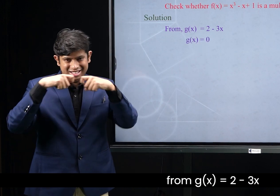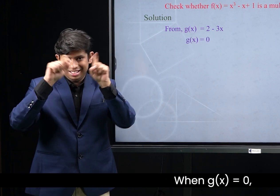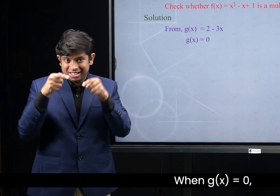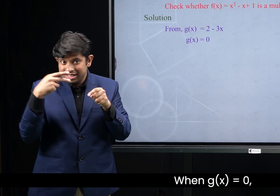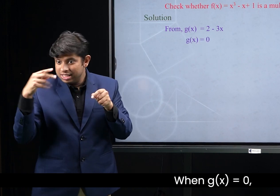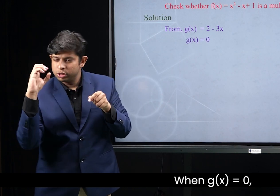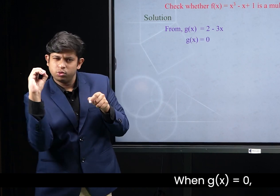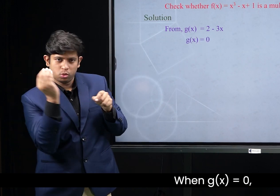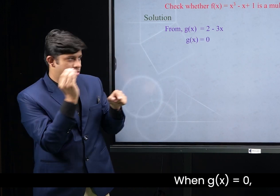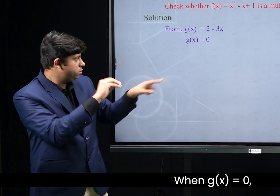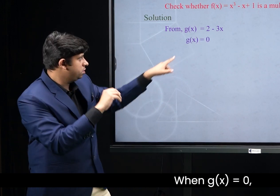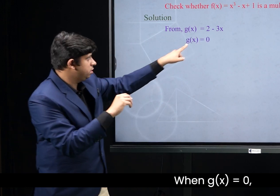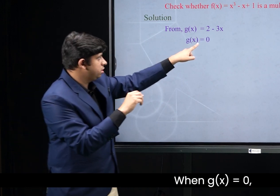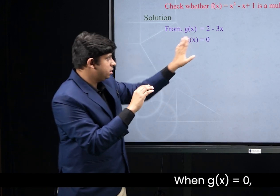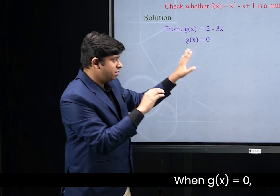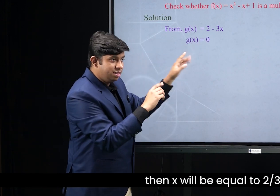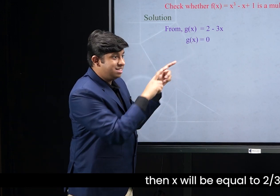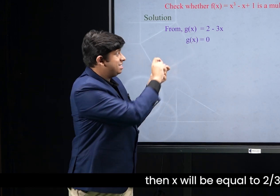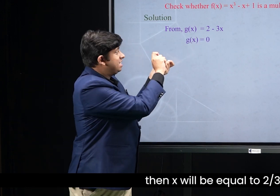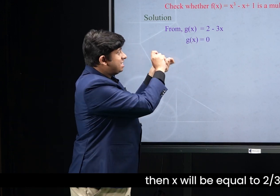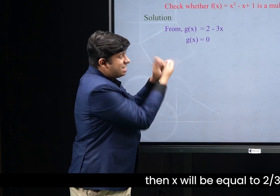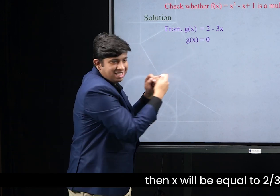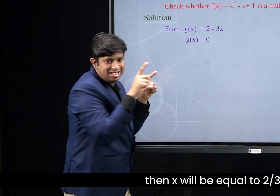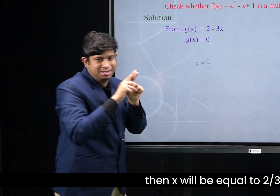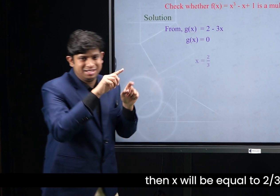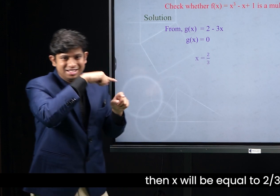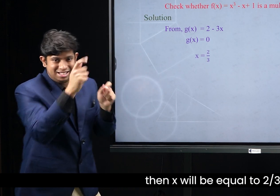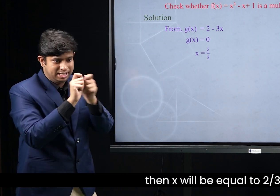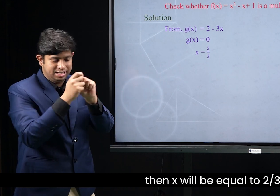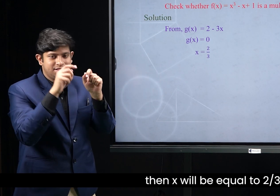When g of x is equal to 0, then x will be equal to 2 by 3.